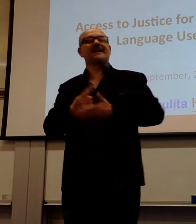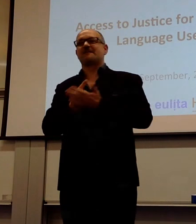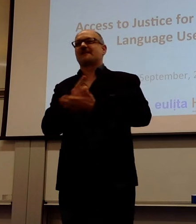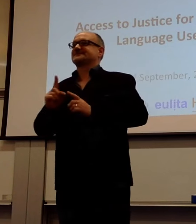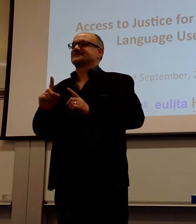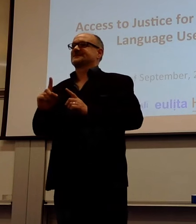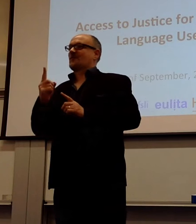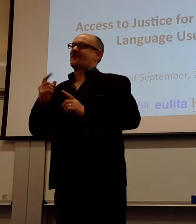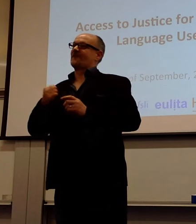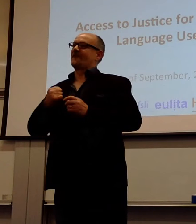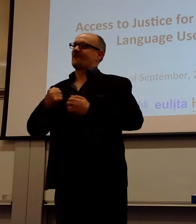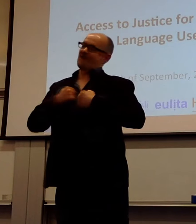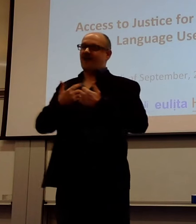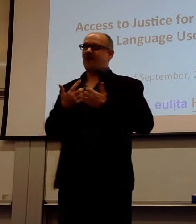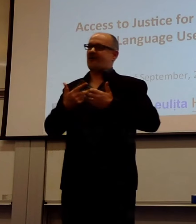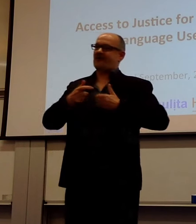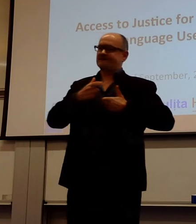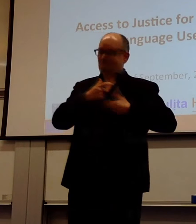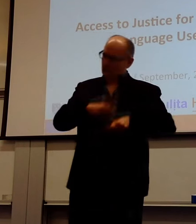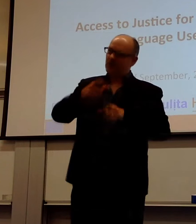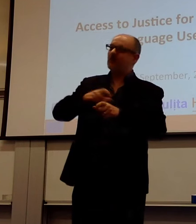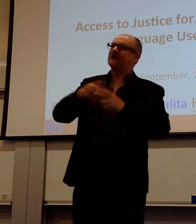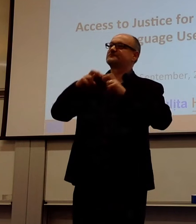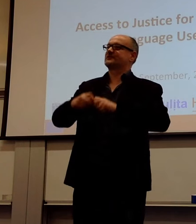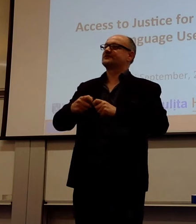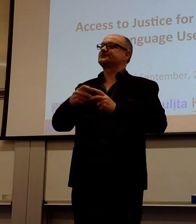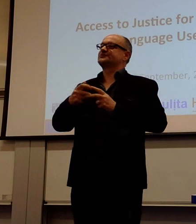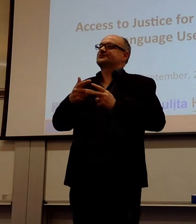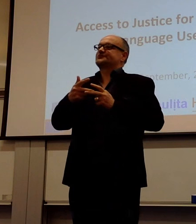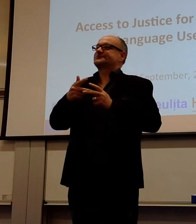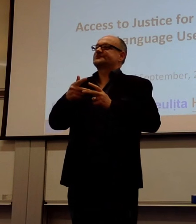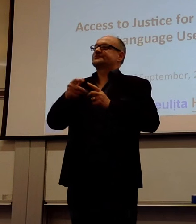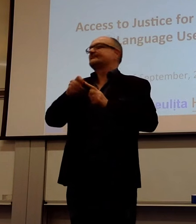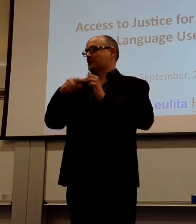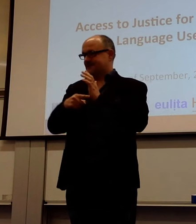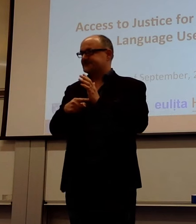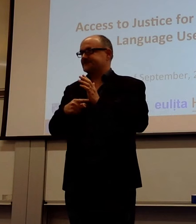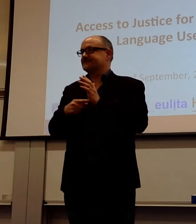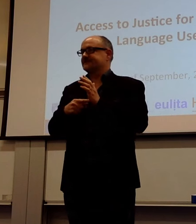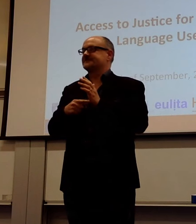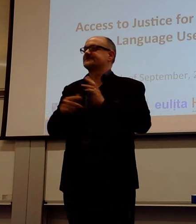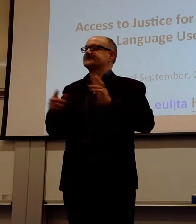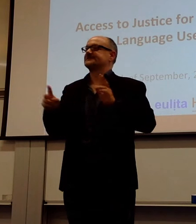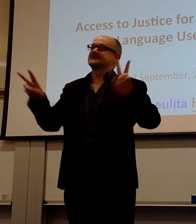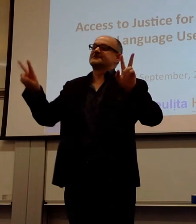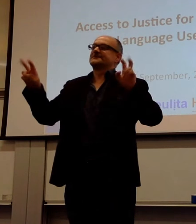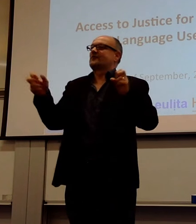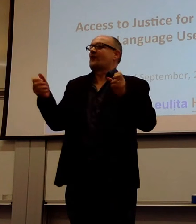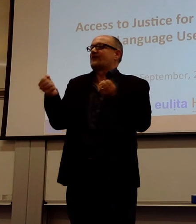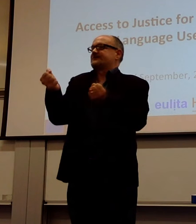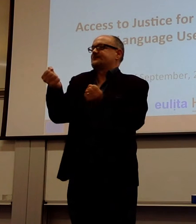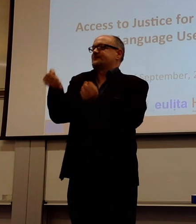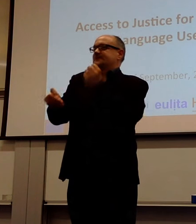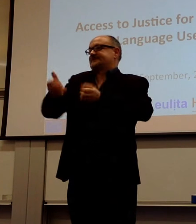for this evening's event, which is about one of our ongoing research projects that we have here at the university.